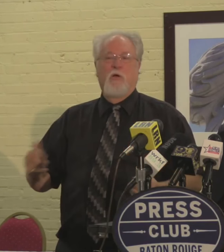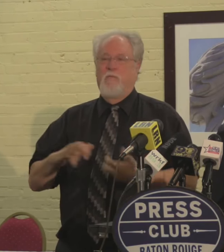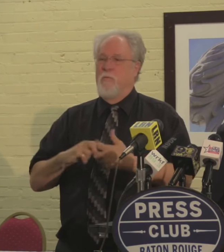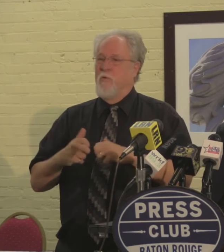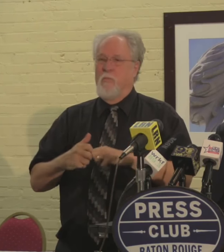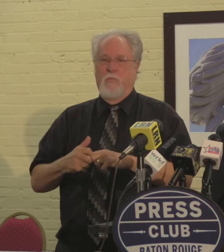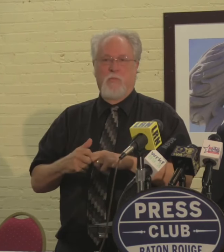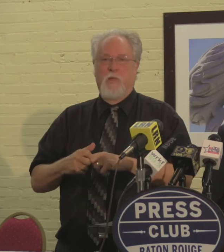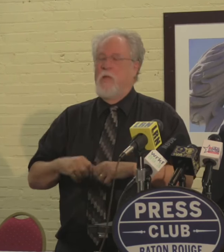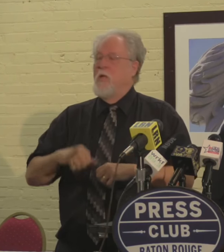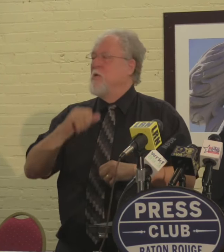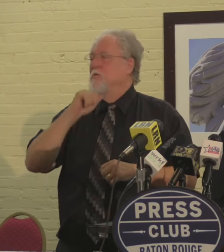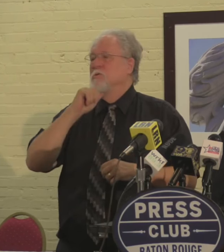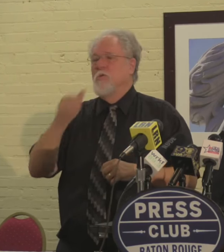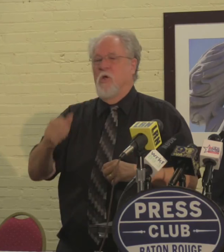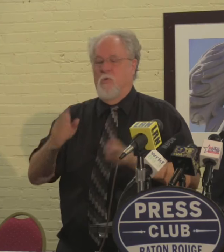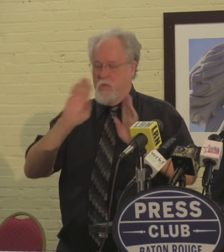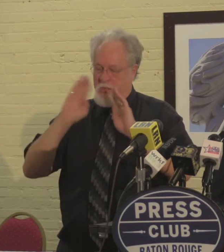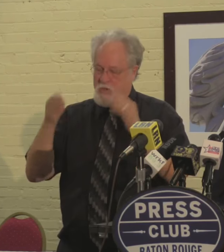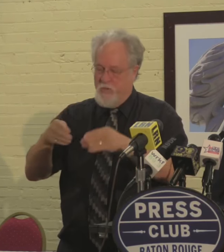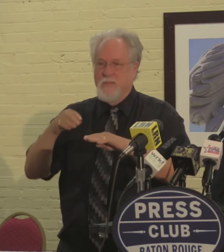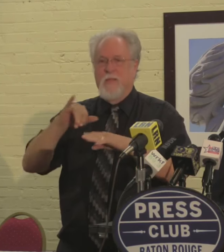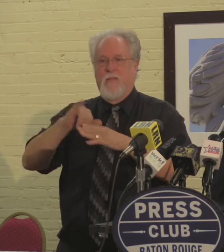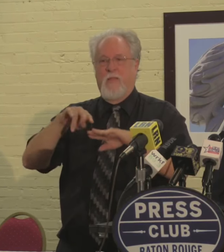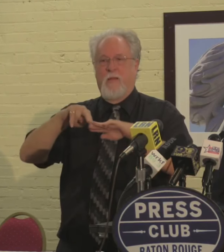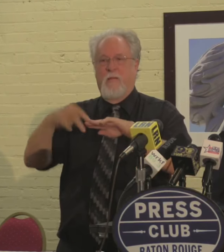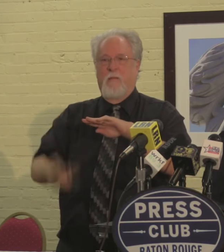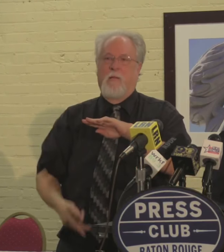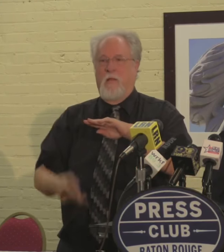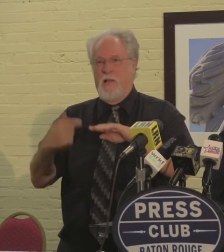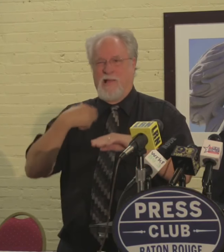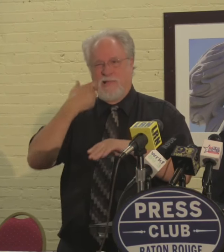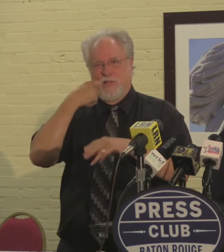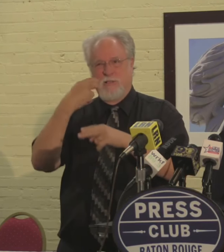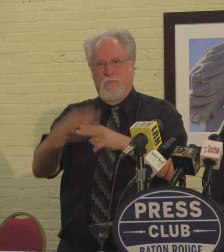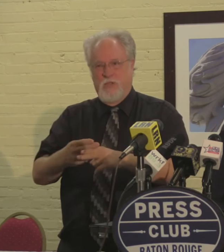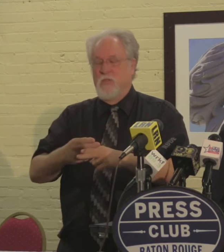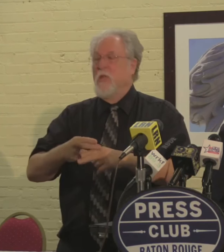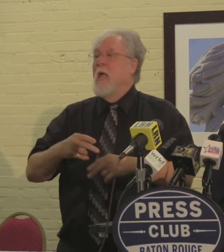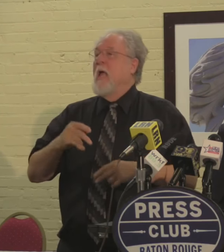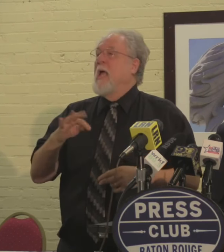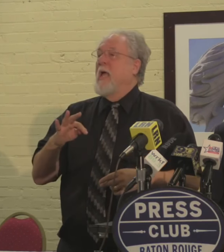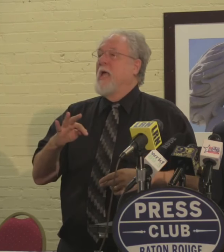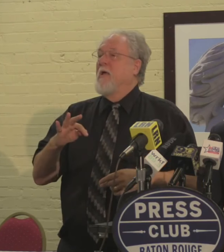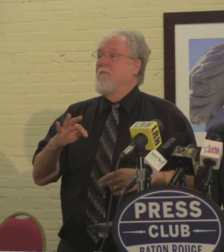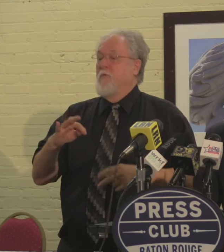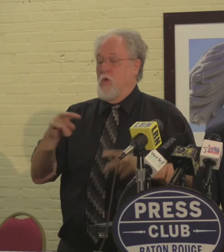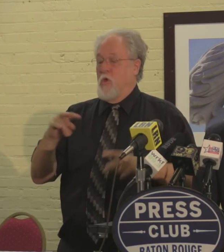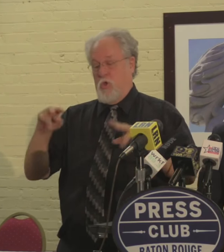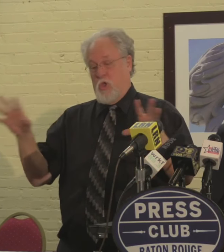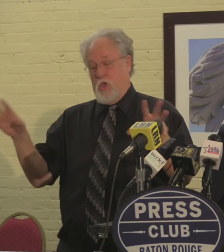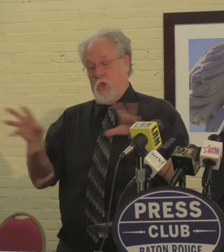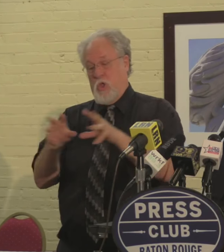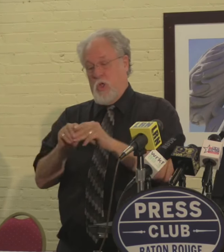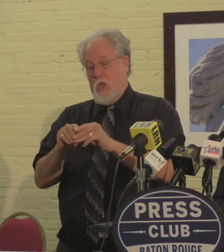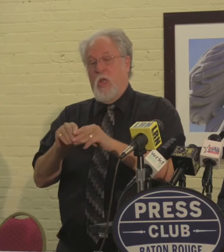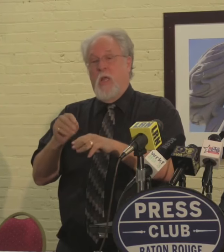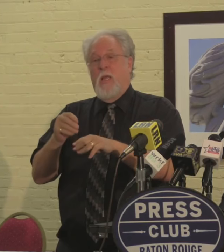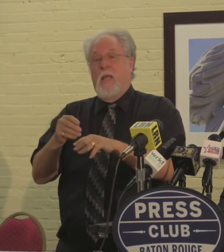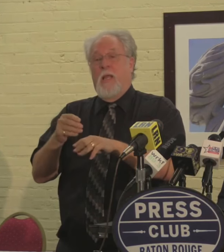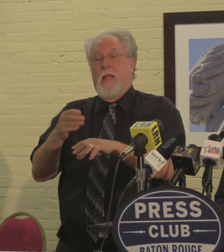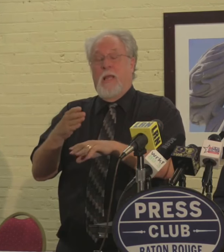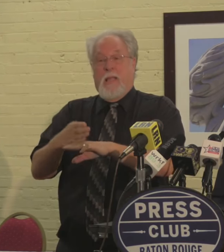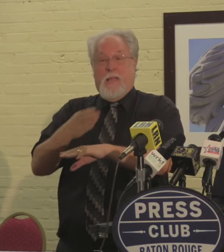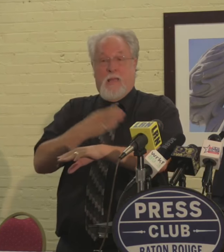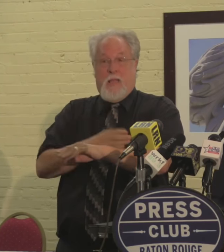problems. They don't address the cliff that I just mentioned. And in fact, if you took the entire enhanced forecast